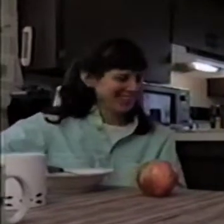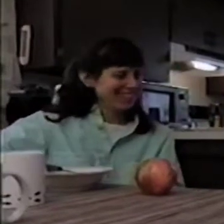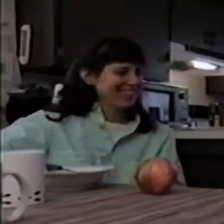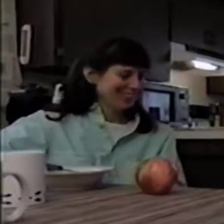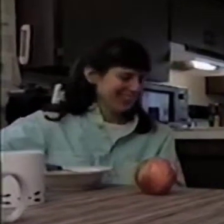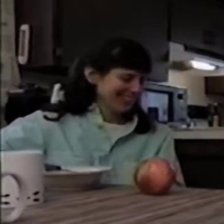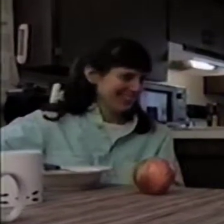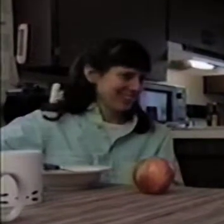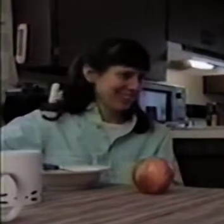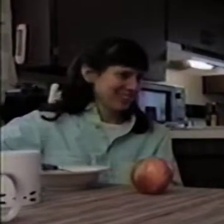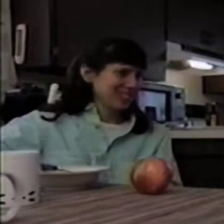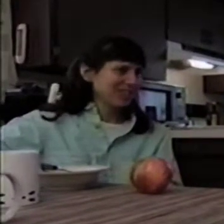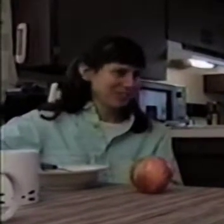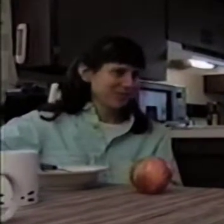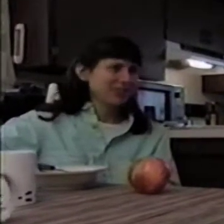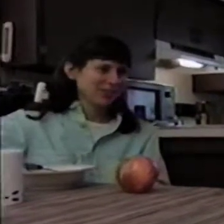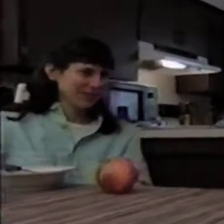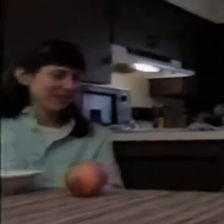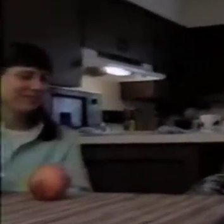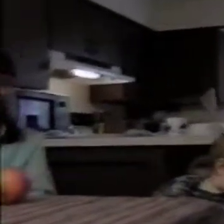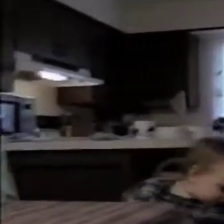floor yesterday? You hurt the floor.